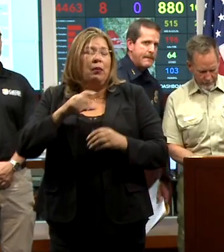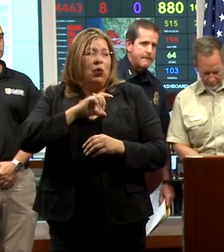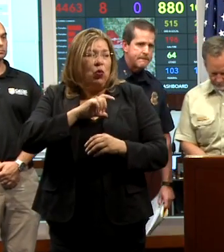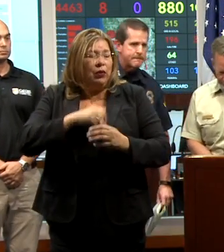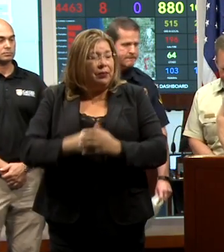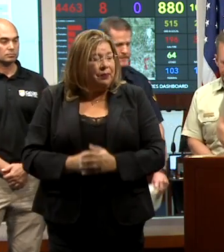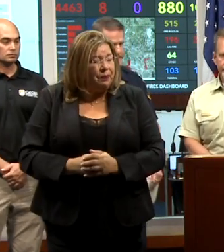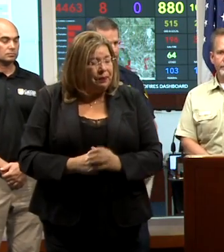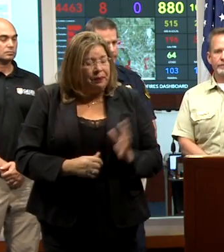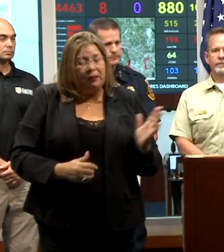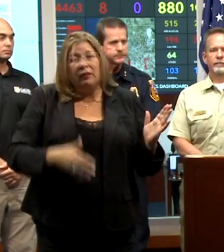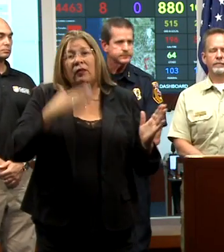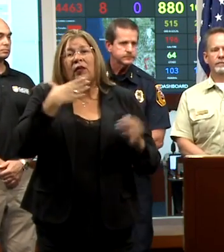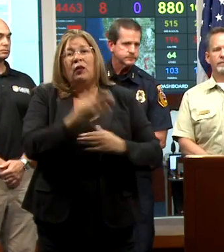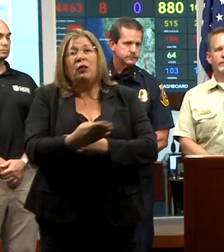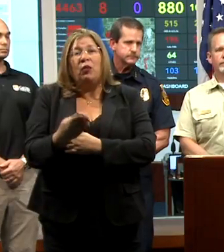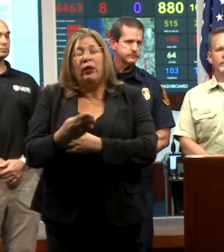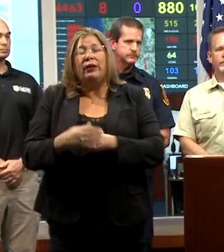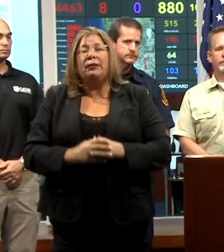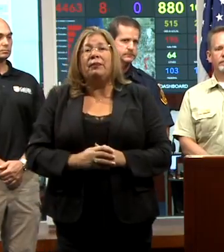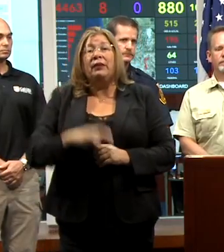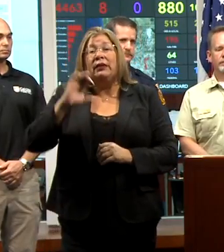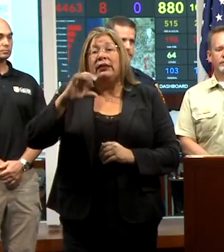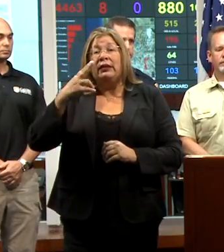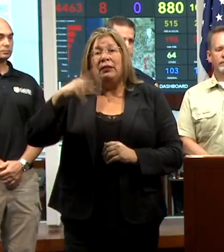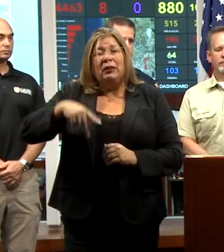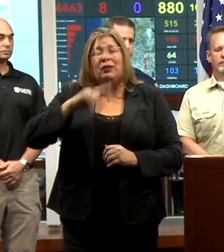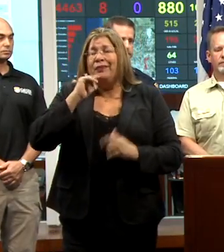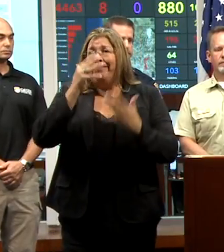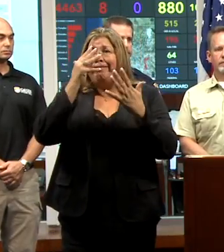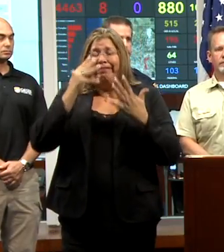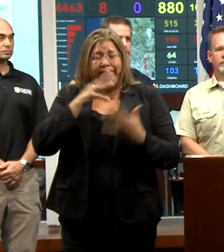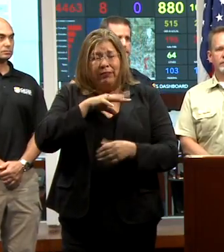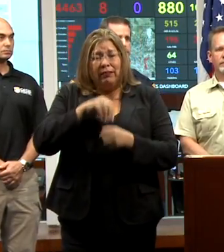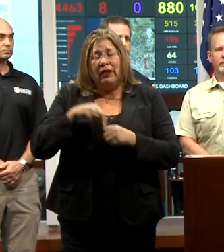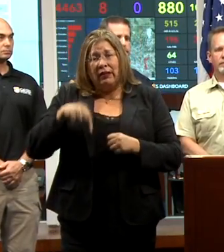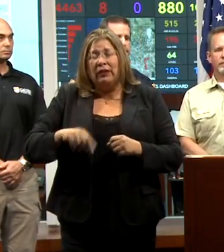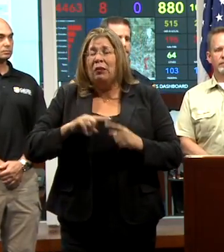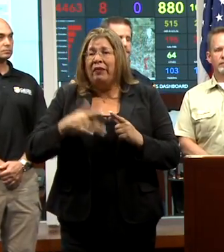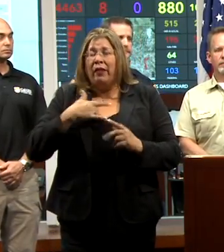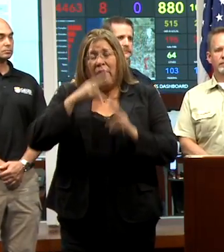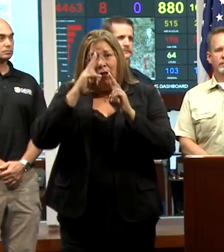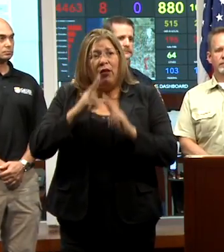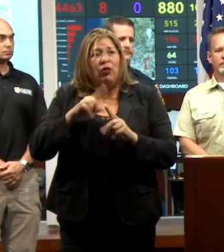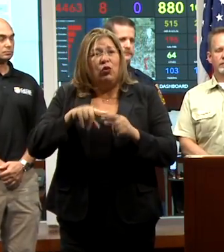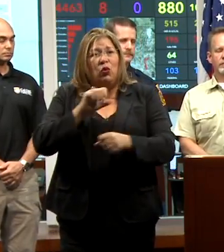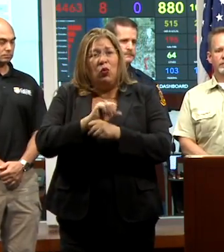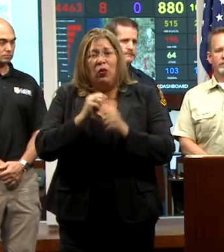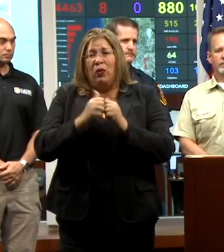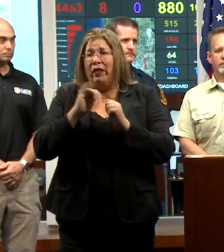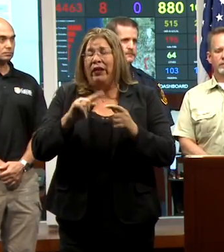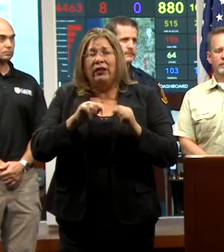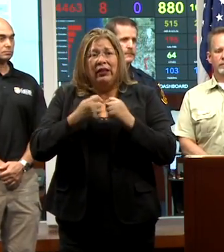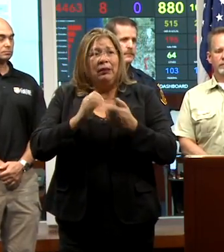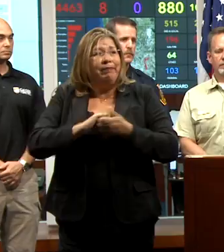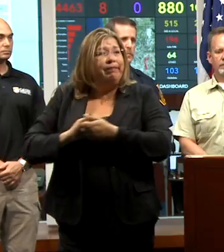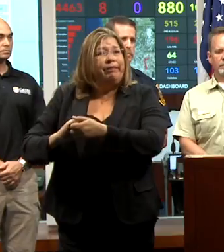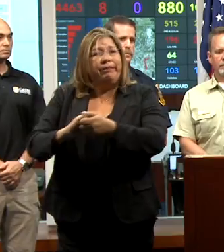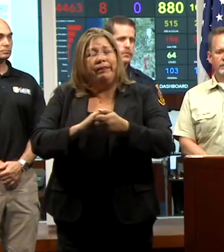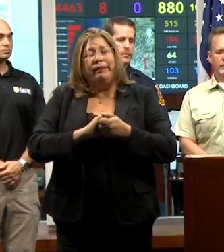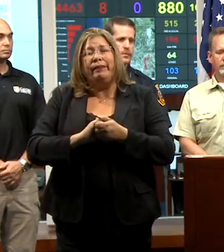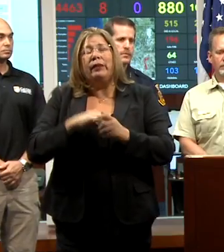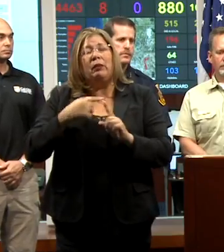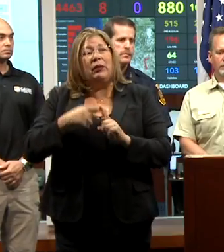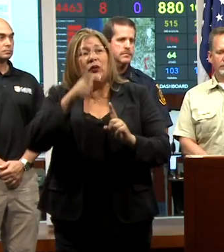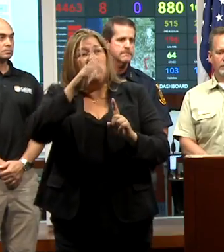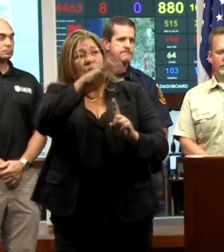Morning. Well, the CHP is saddened to be a part of this, but honored to be working with the team of folks behind me, including the folks that are out there